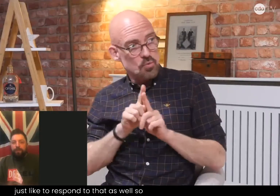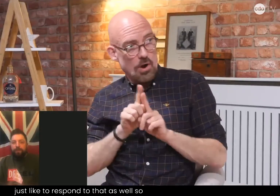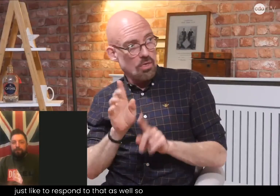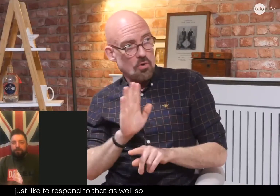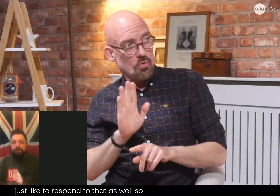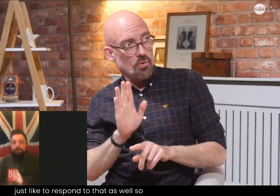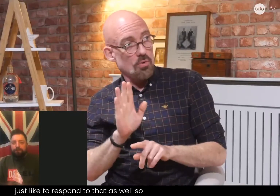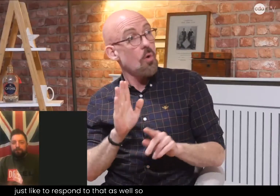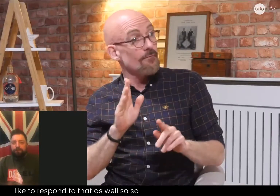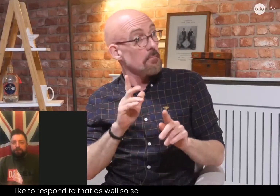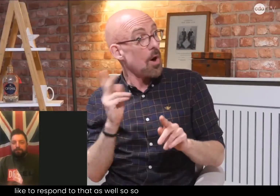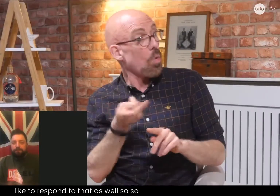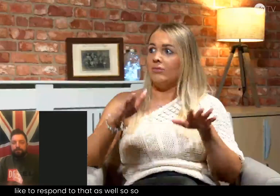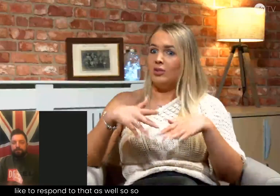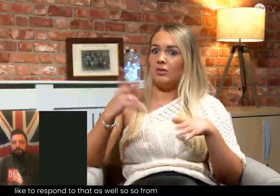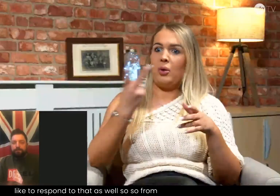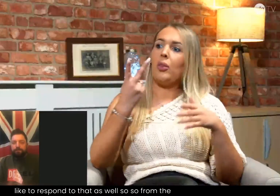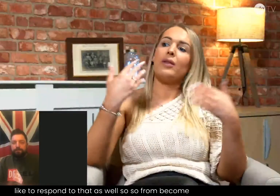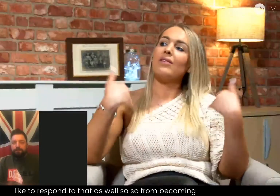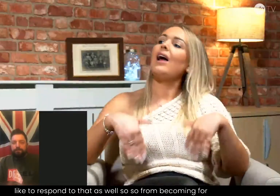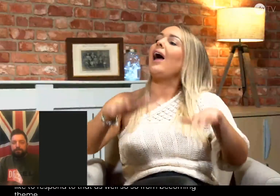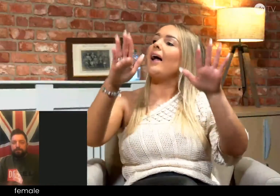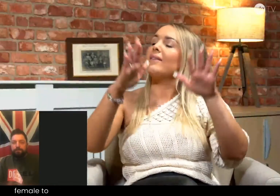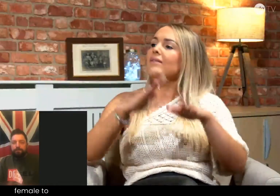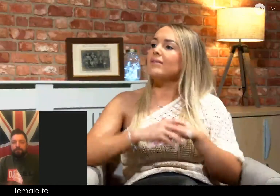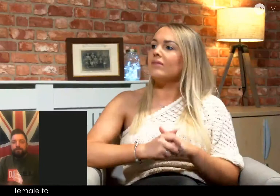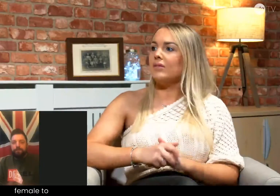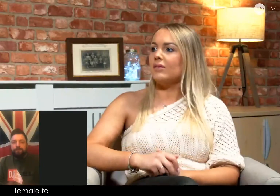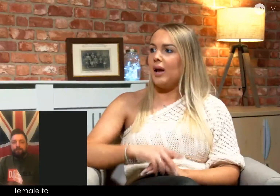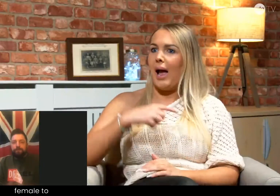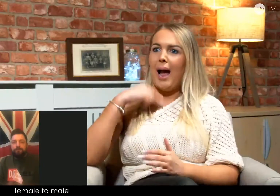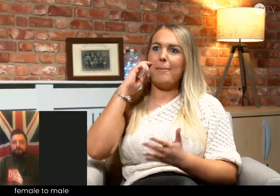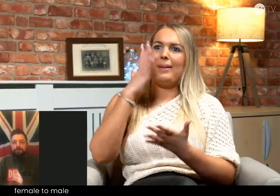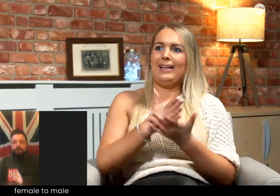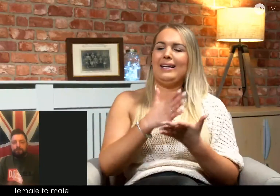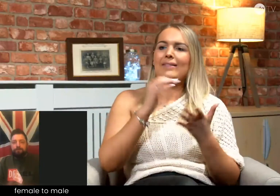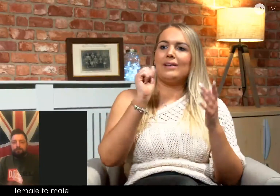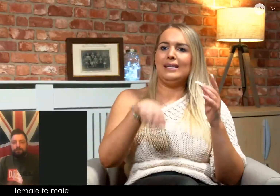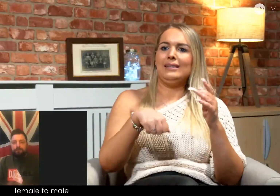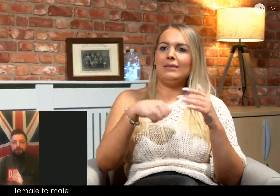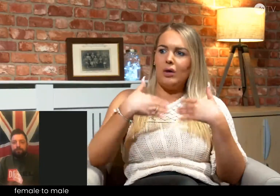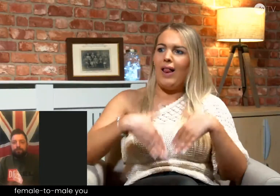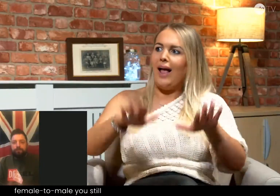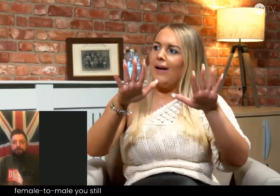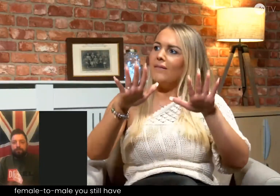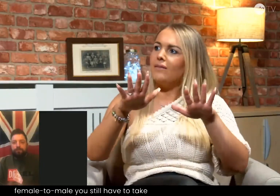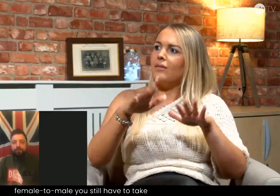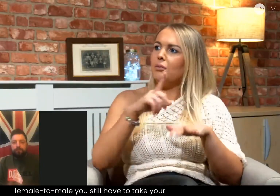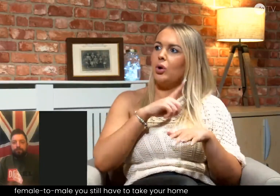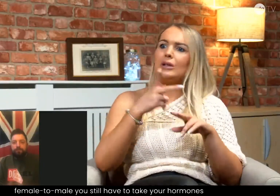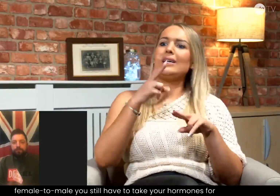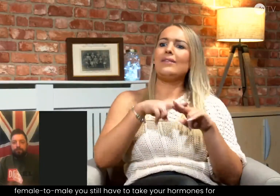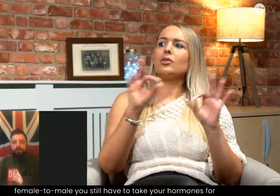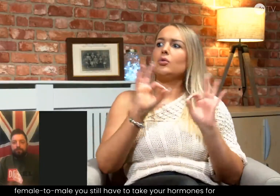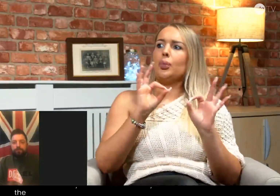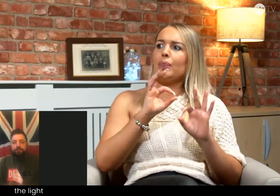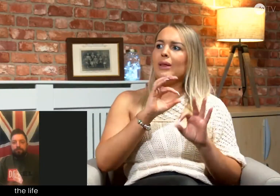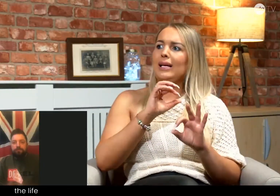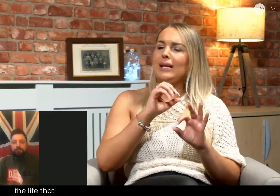from becoming female to male, you still have to take your hormones for life. Is that right?